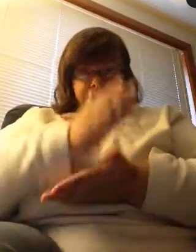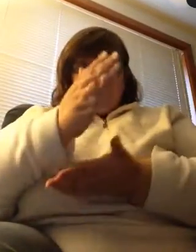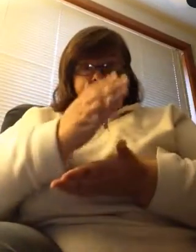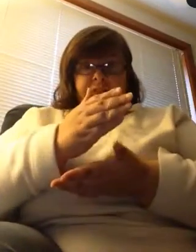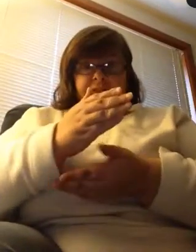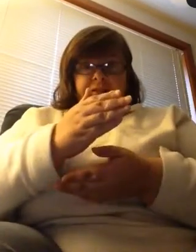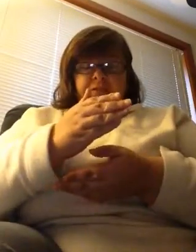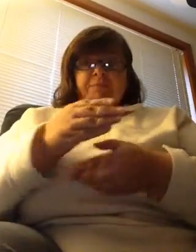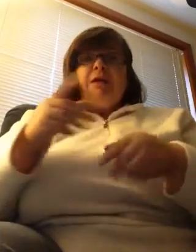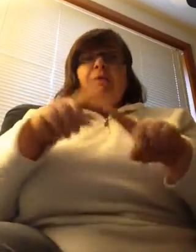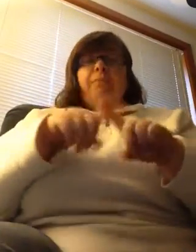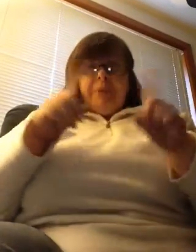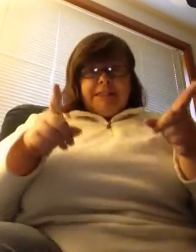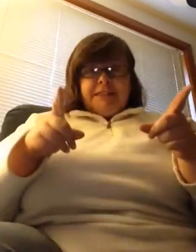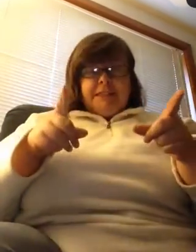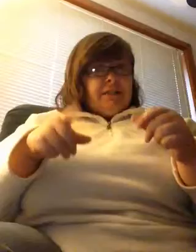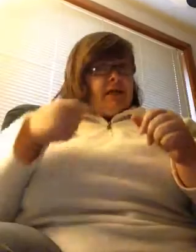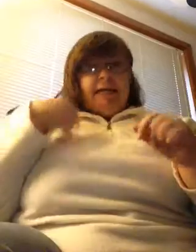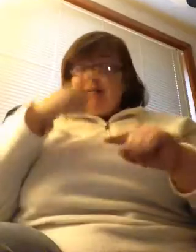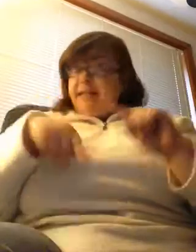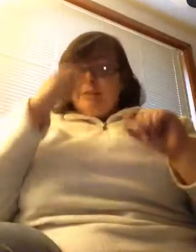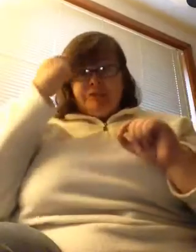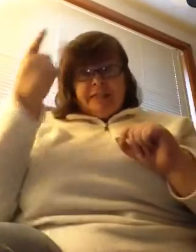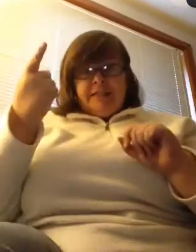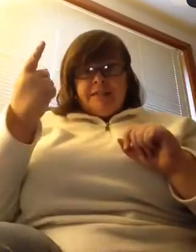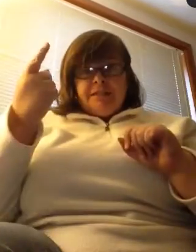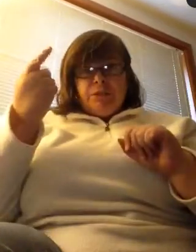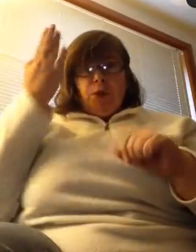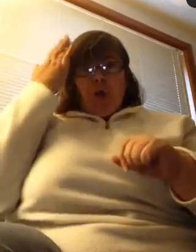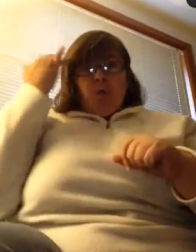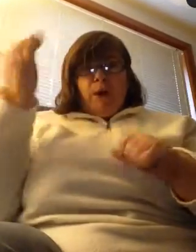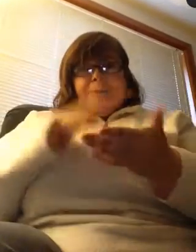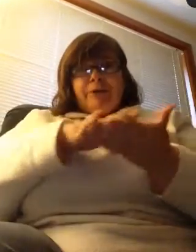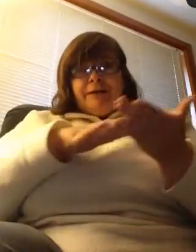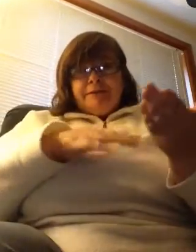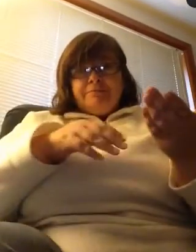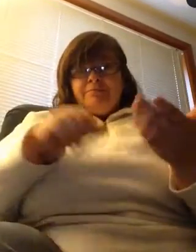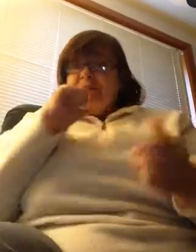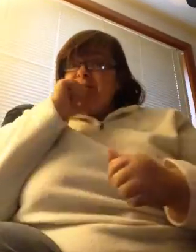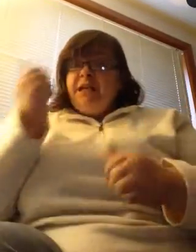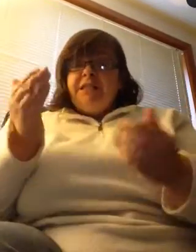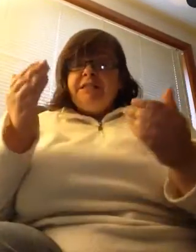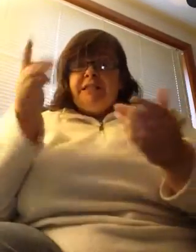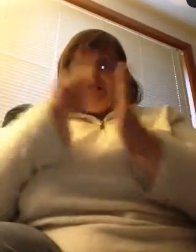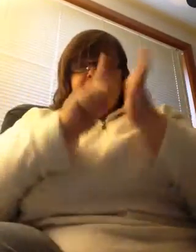right. But I can't understand why Braille is not a